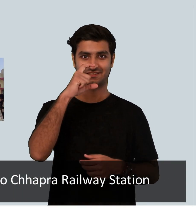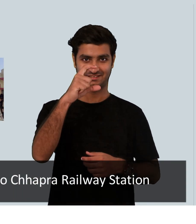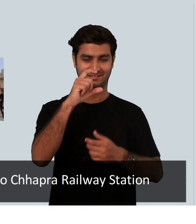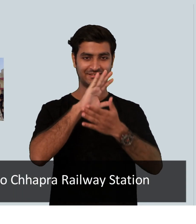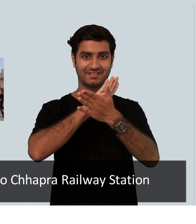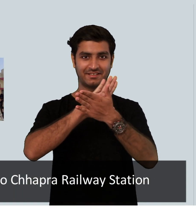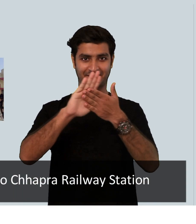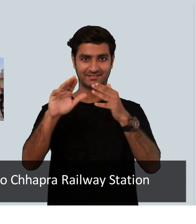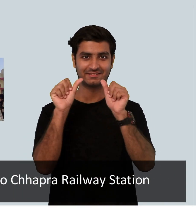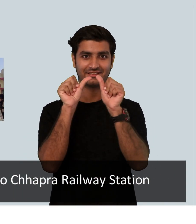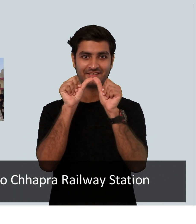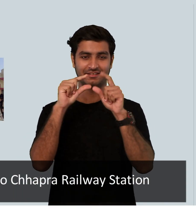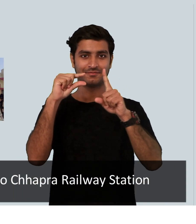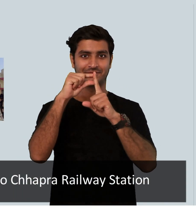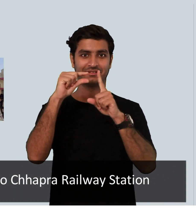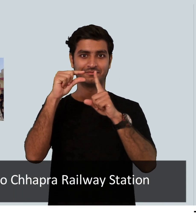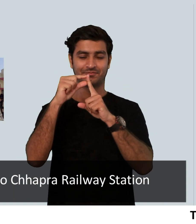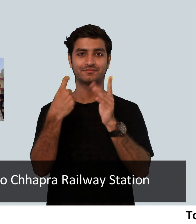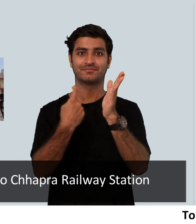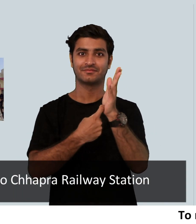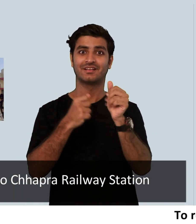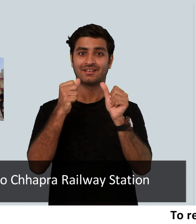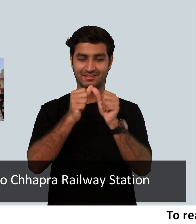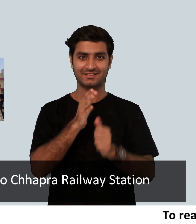Welcome to Chhapra Railway Station.